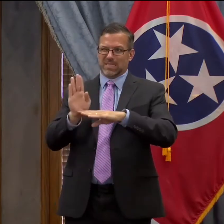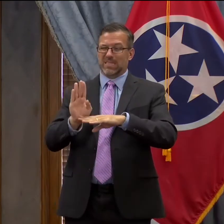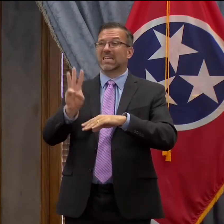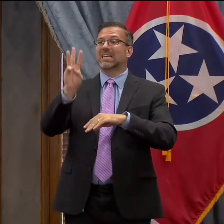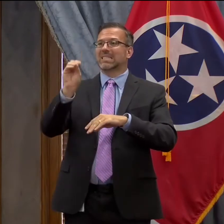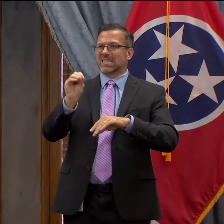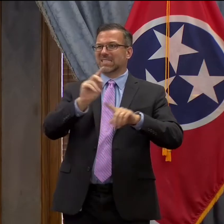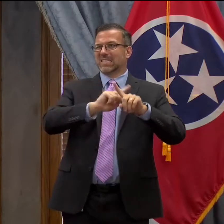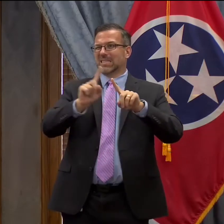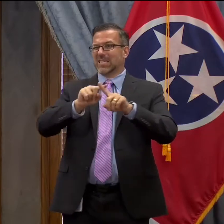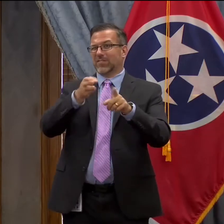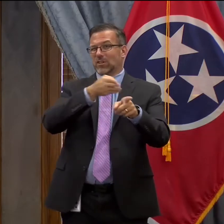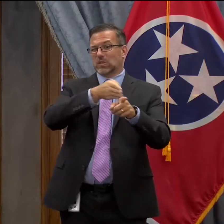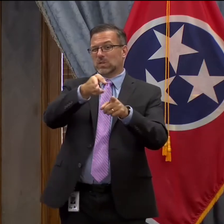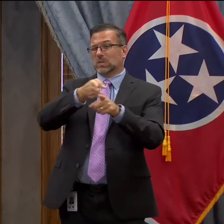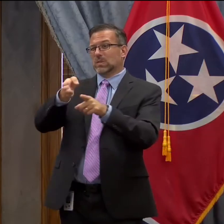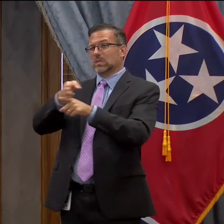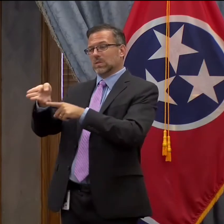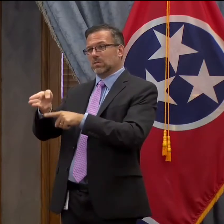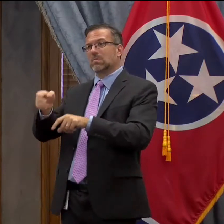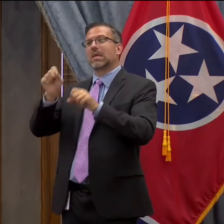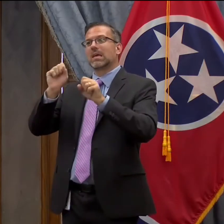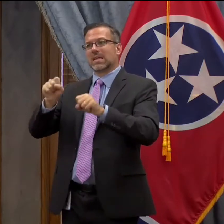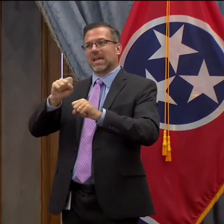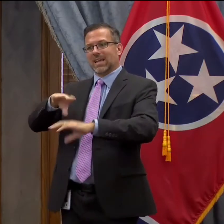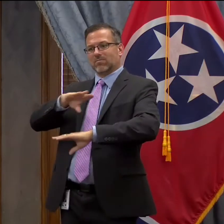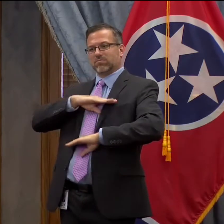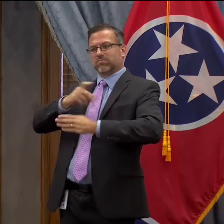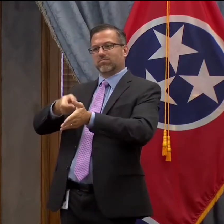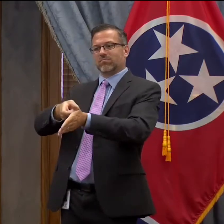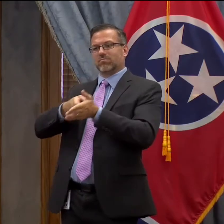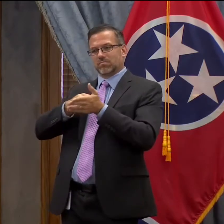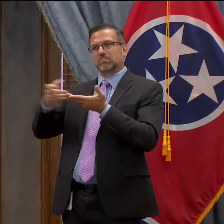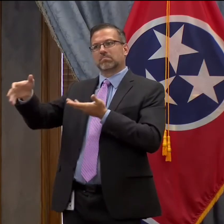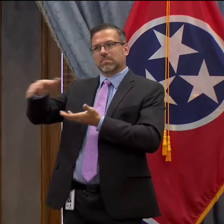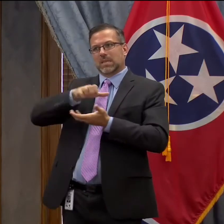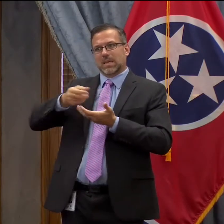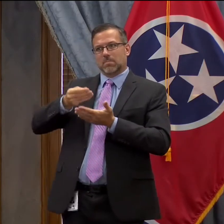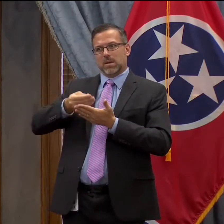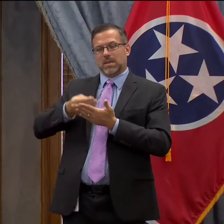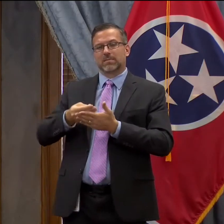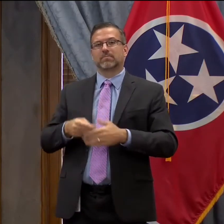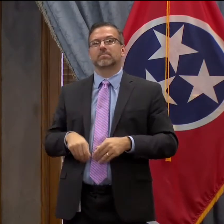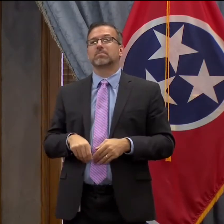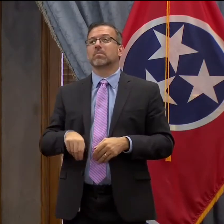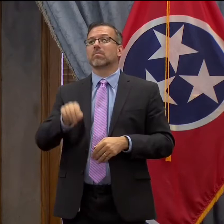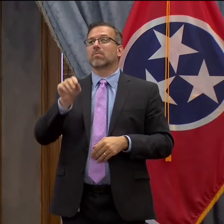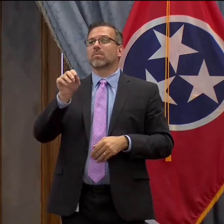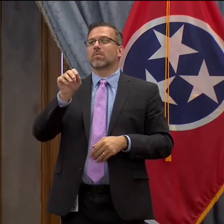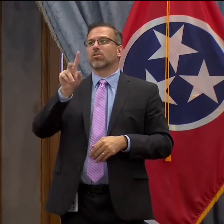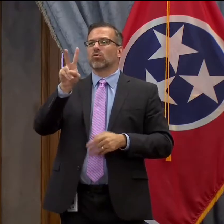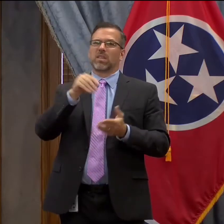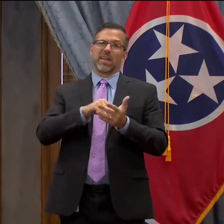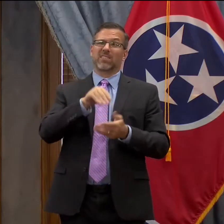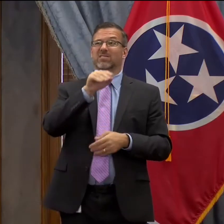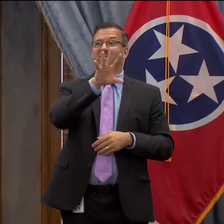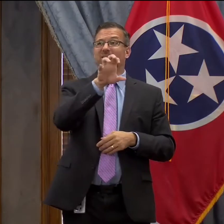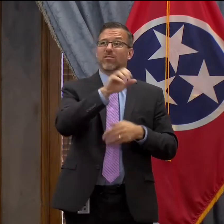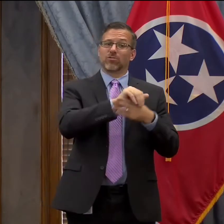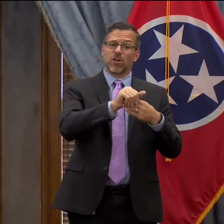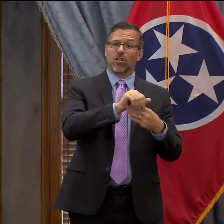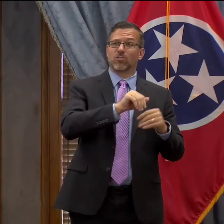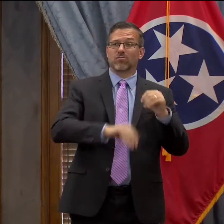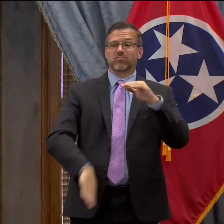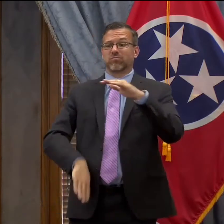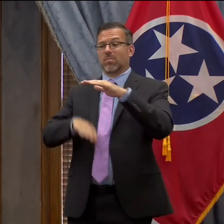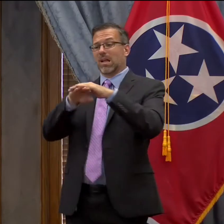industries qualify for this relief funding. Checks from $2,500 to